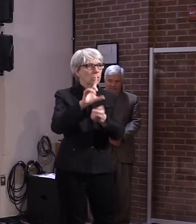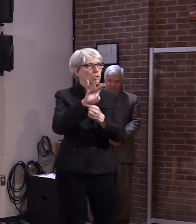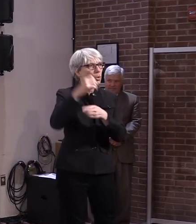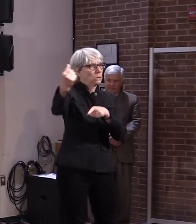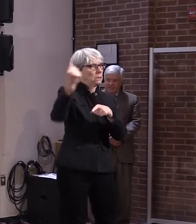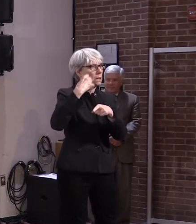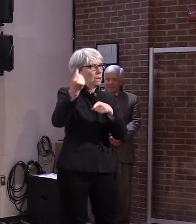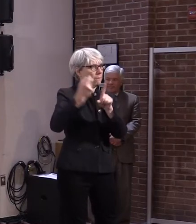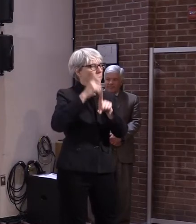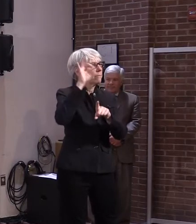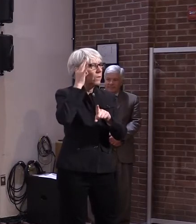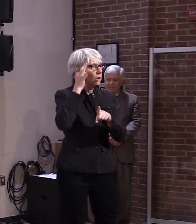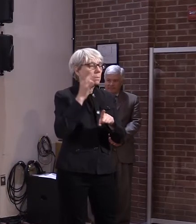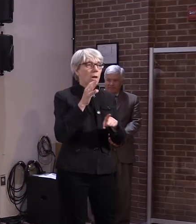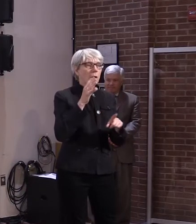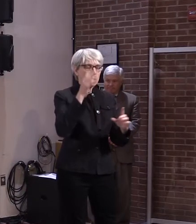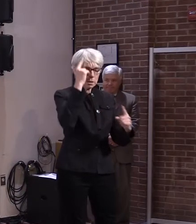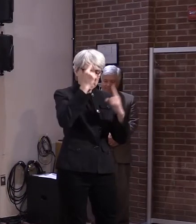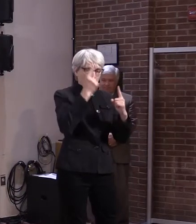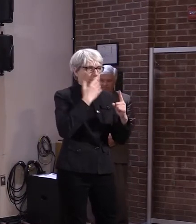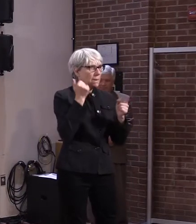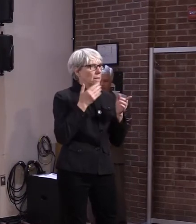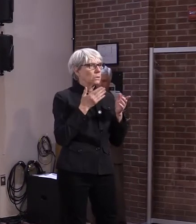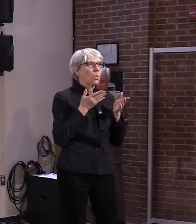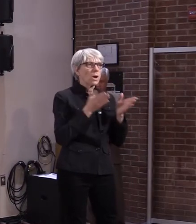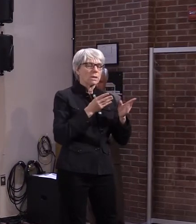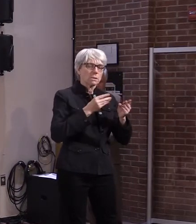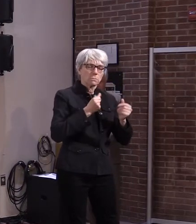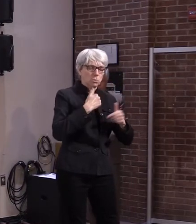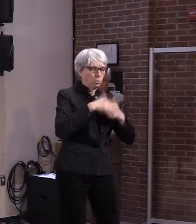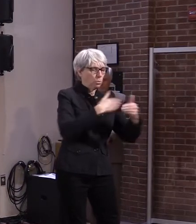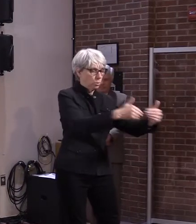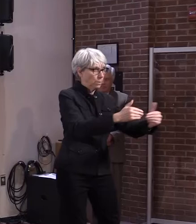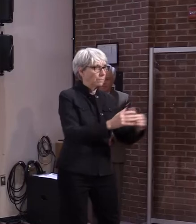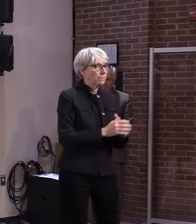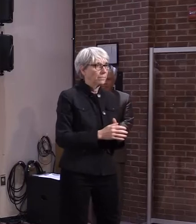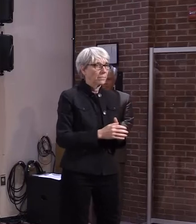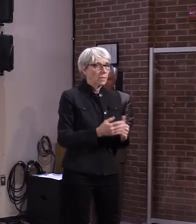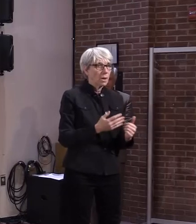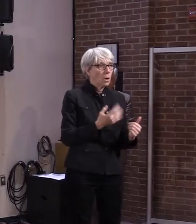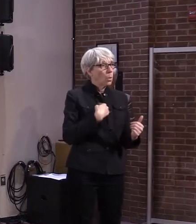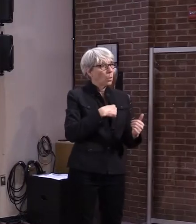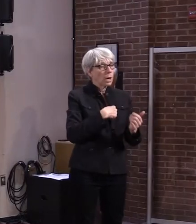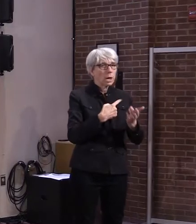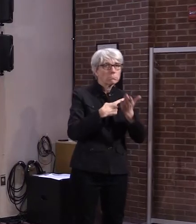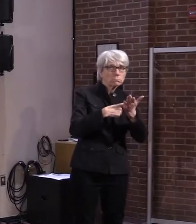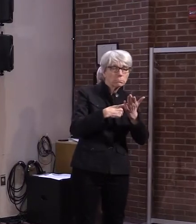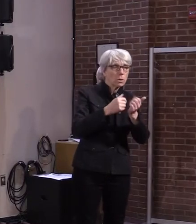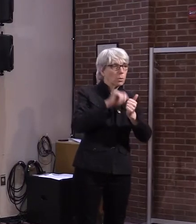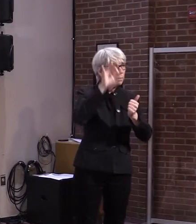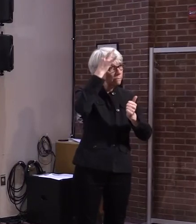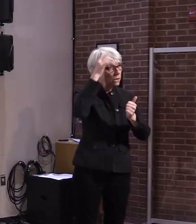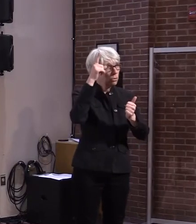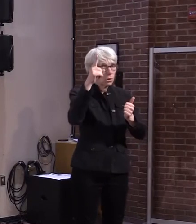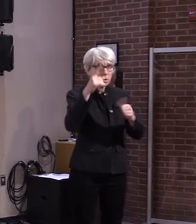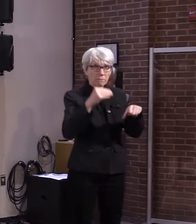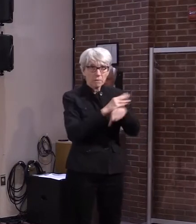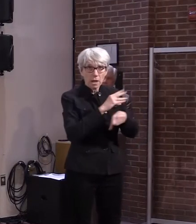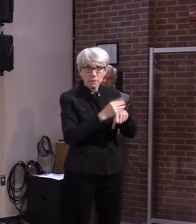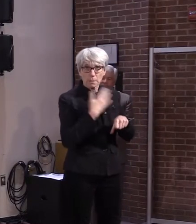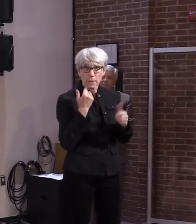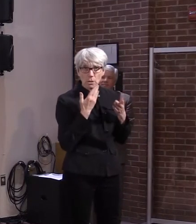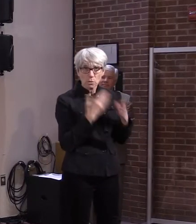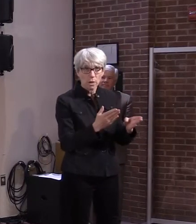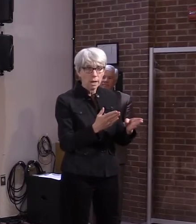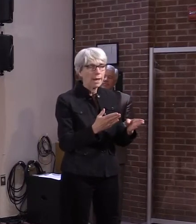of doing that. So we're considering that as we speak. We're looking for guidance from the federal government as well. But